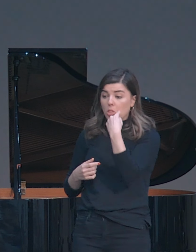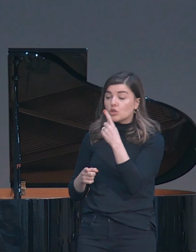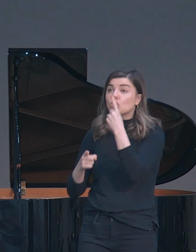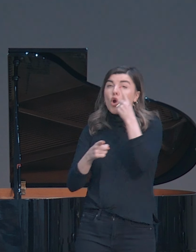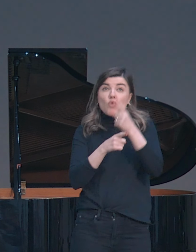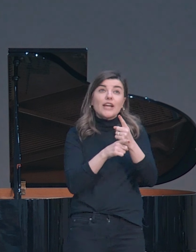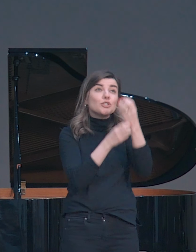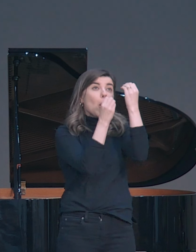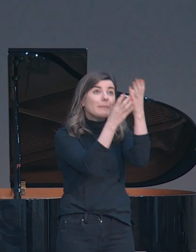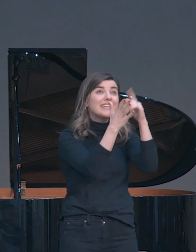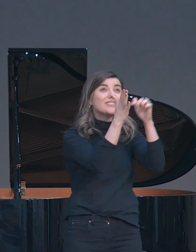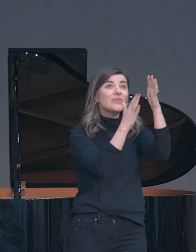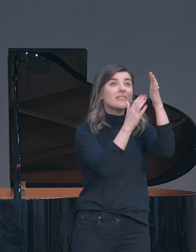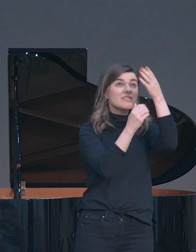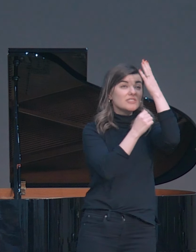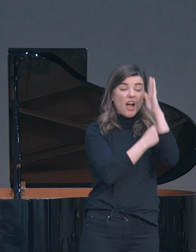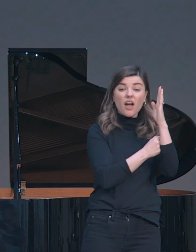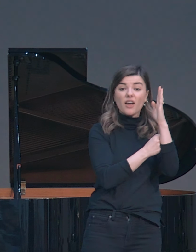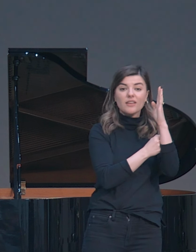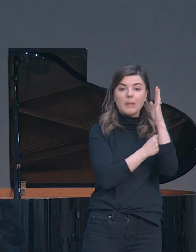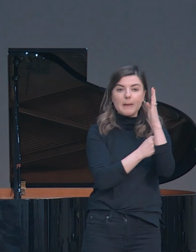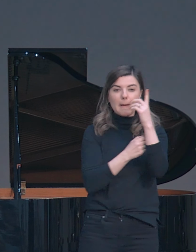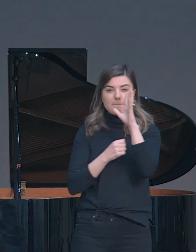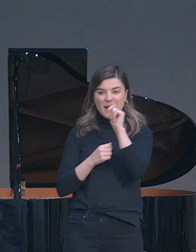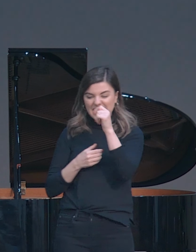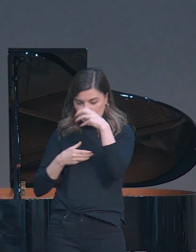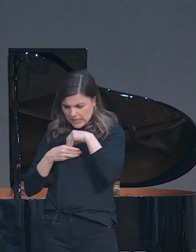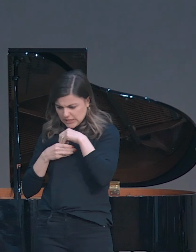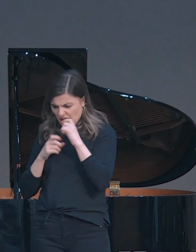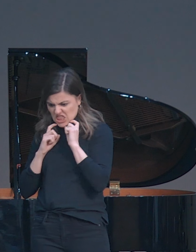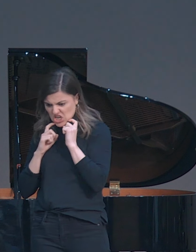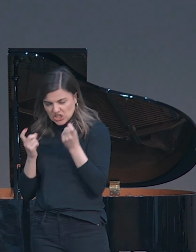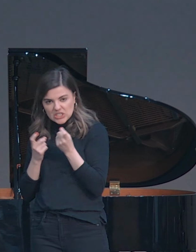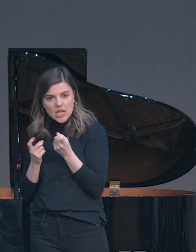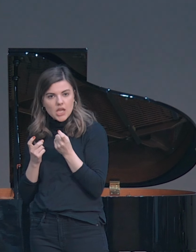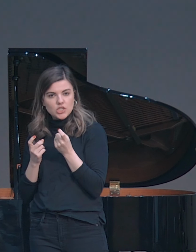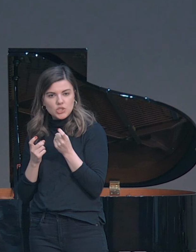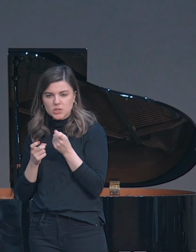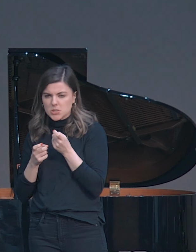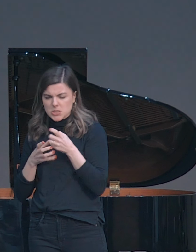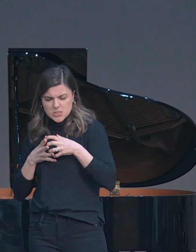to God, but on the inside there is sin run amok.